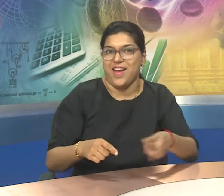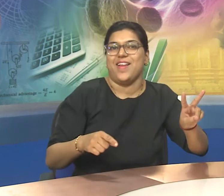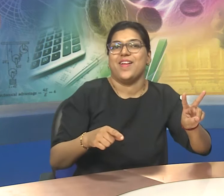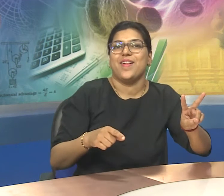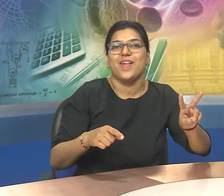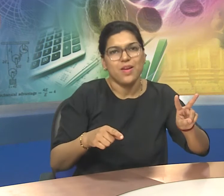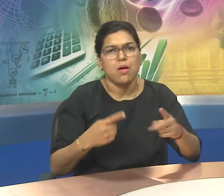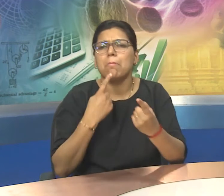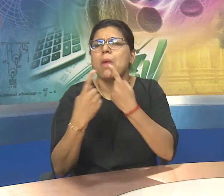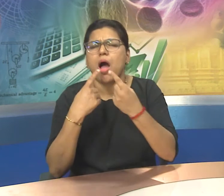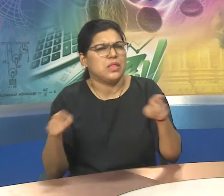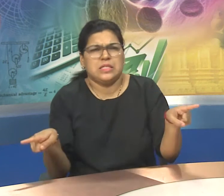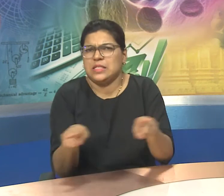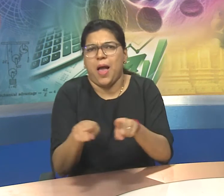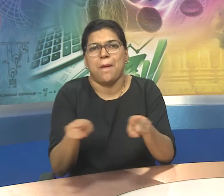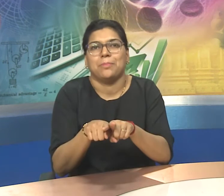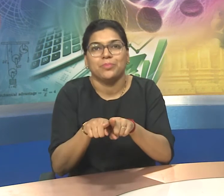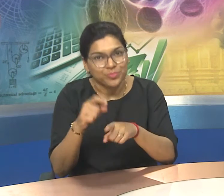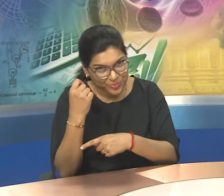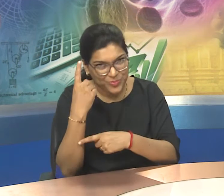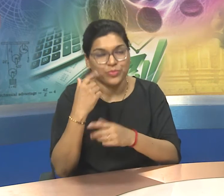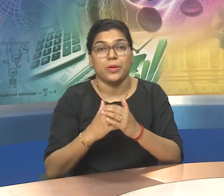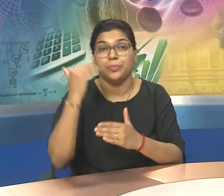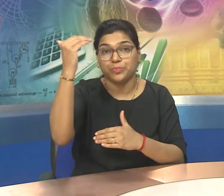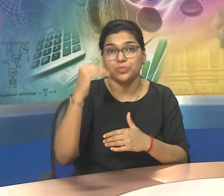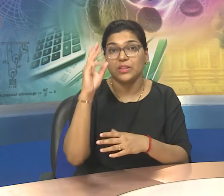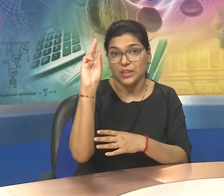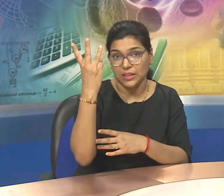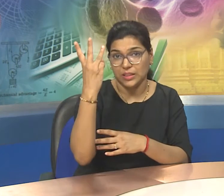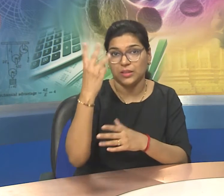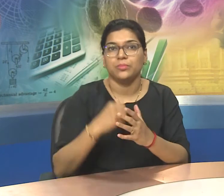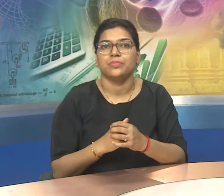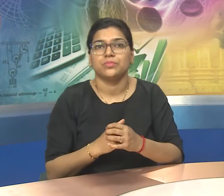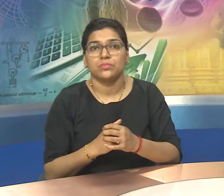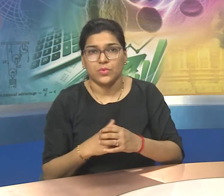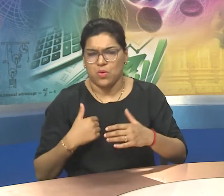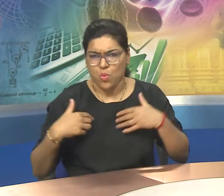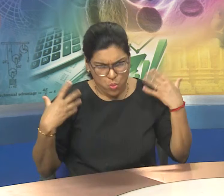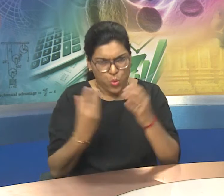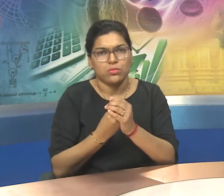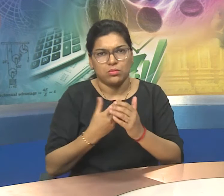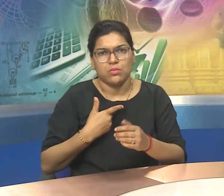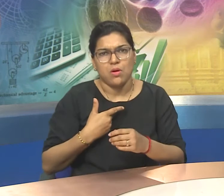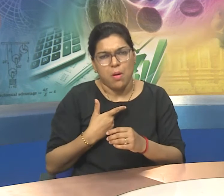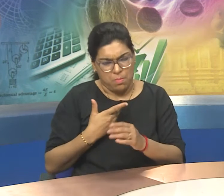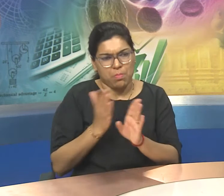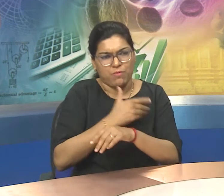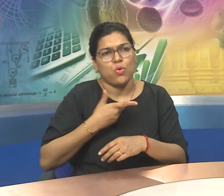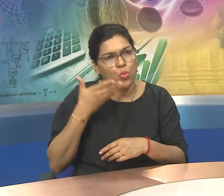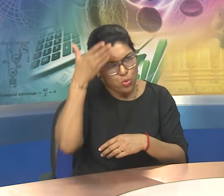use a different sign, but in English grammar, we will use third form of verb. And in the third